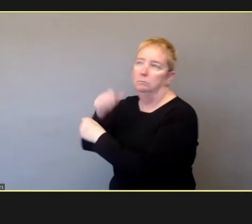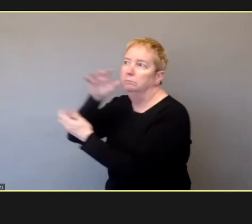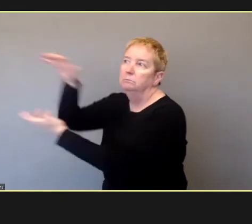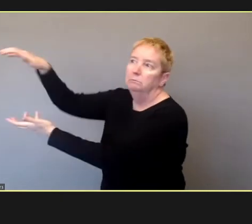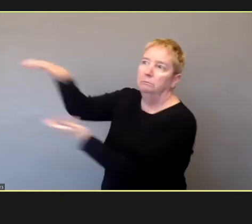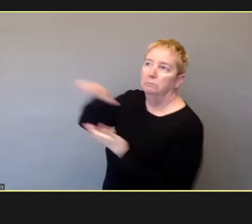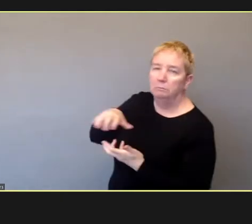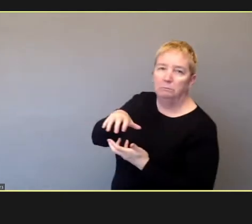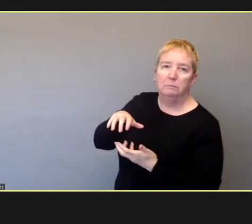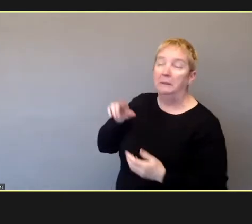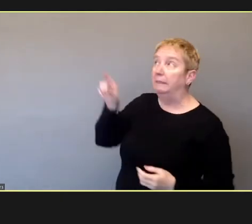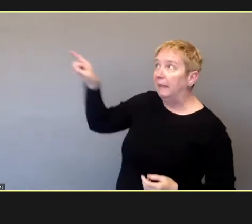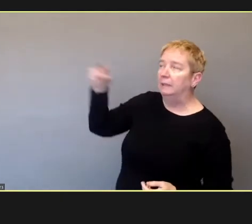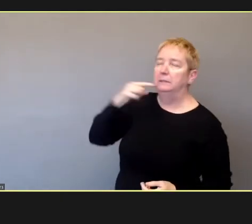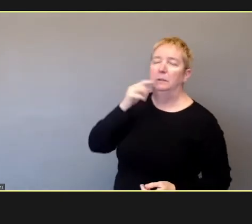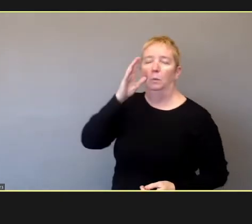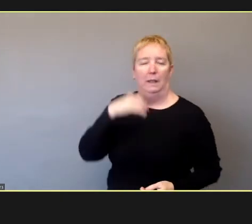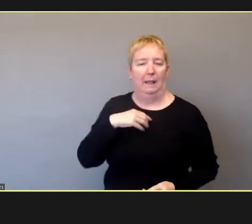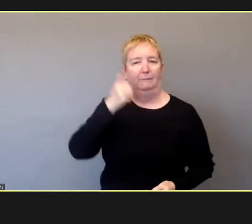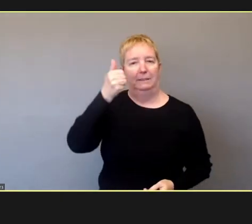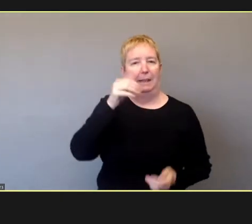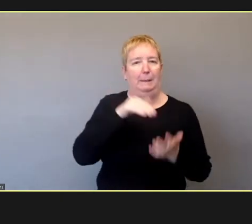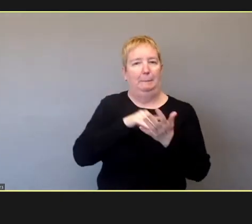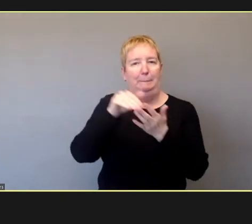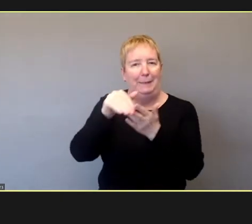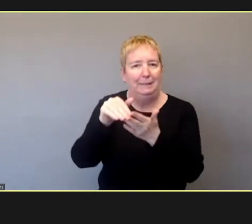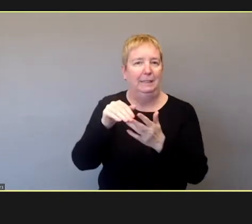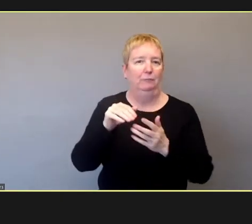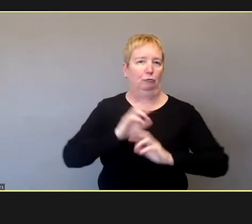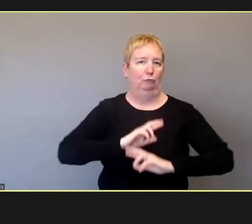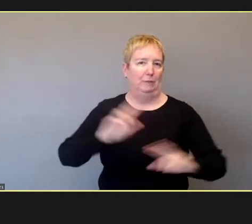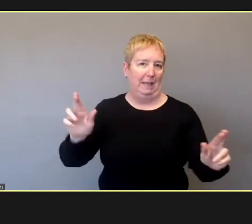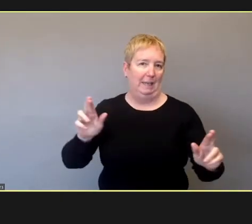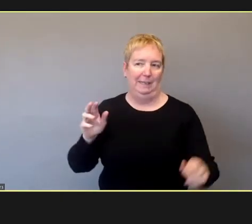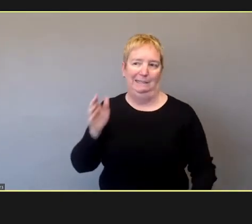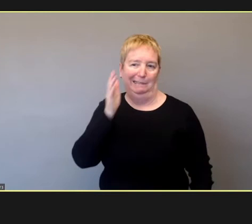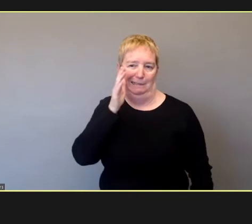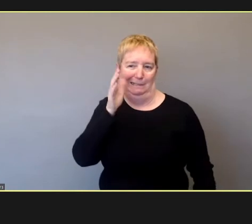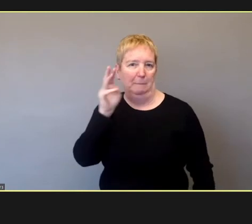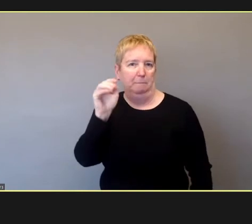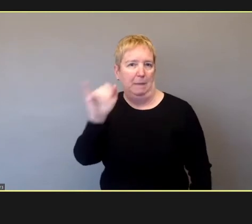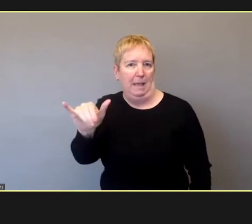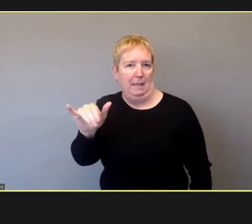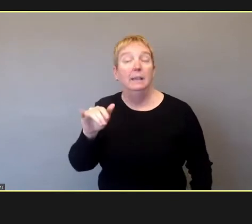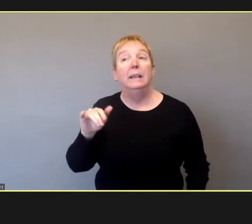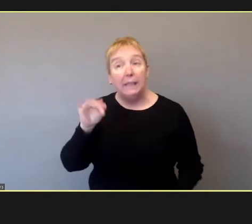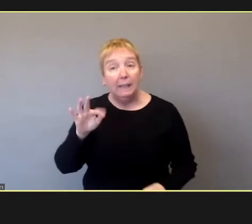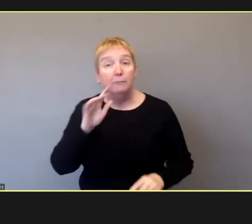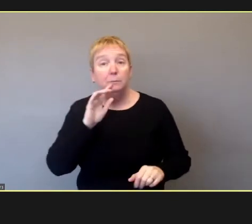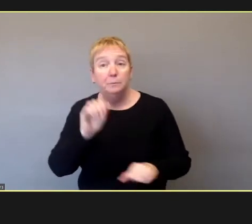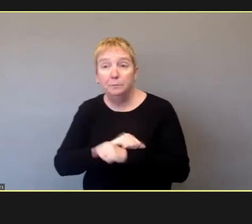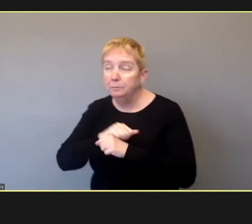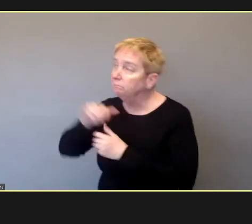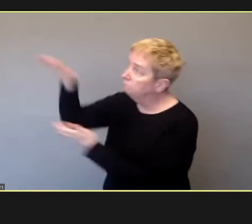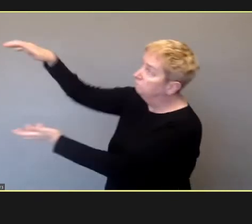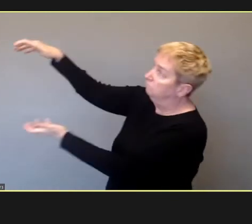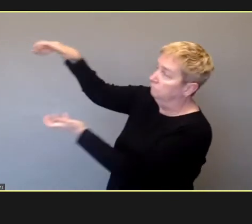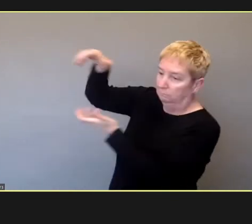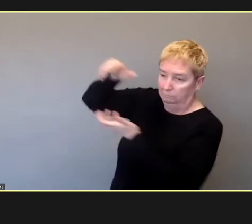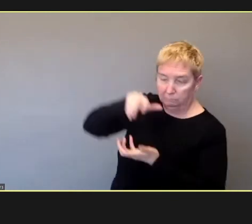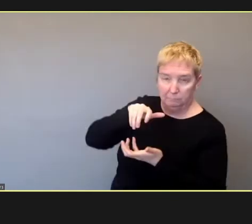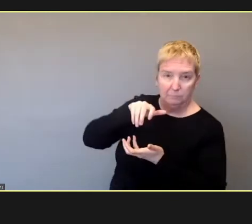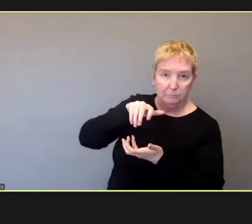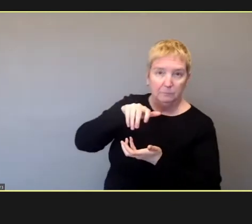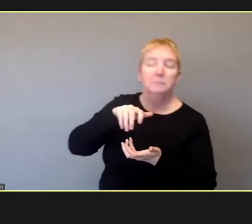nationally by May or so, that we'll have those ready. And so that while we might have a lot